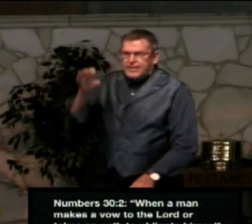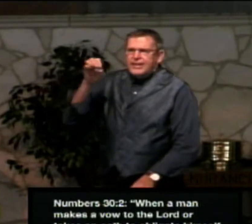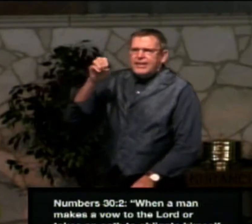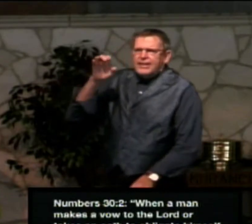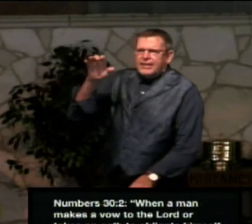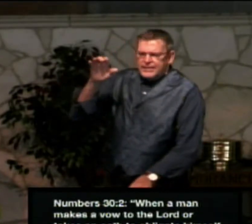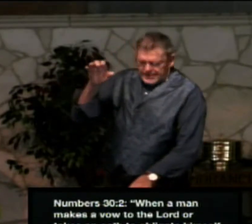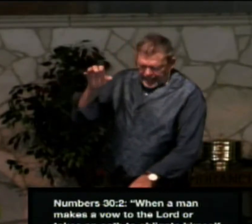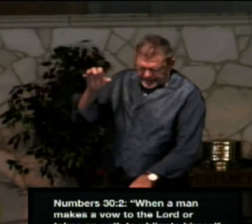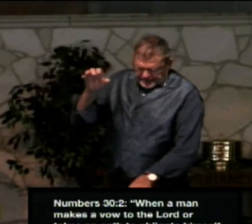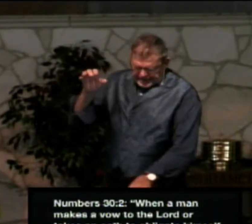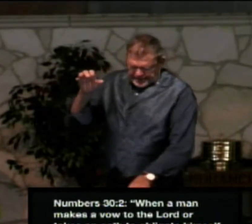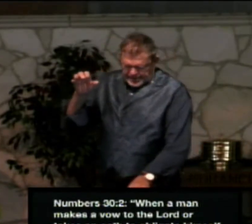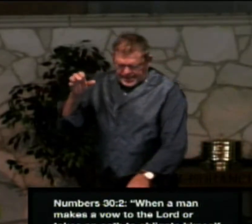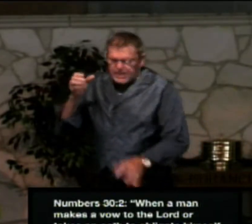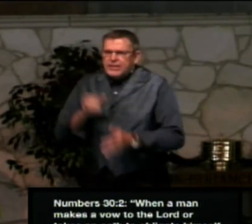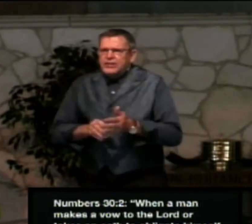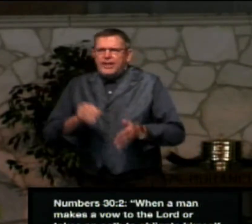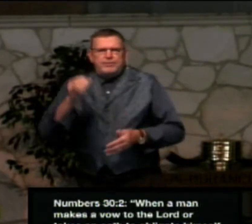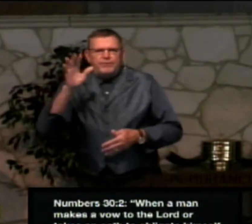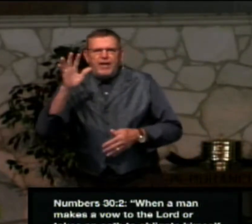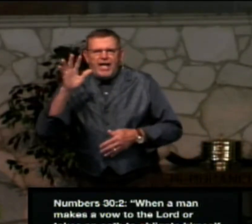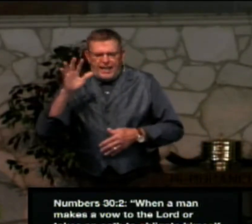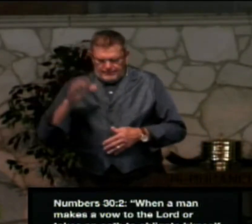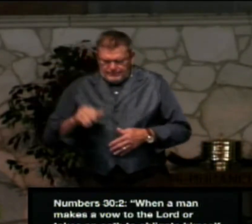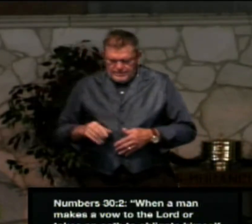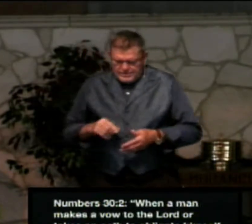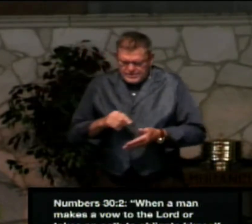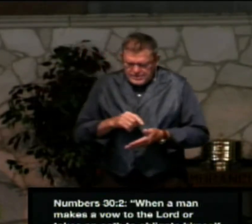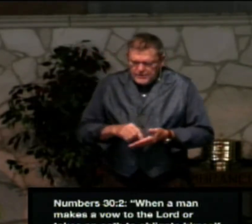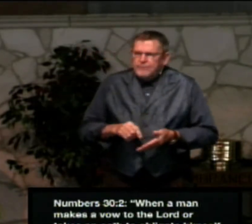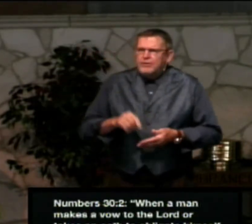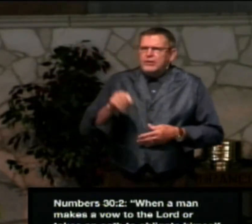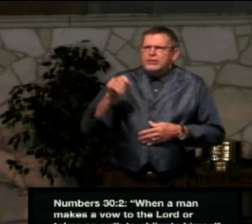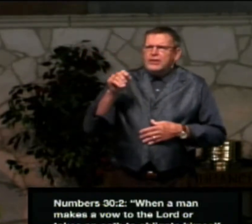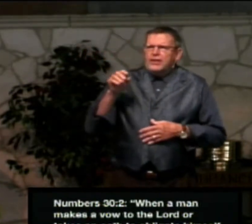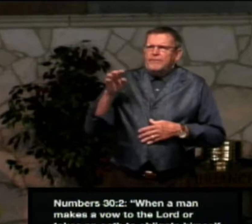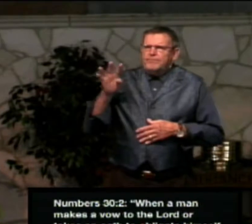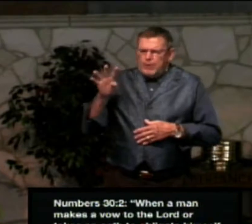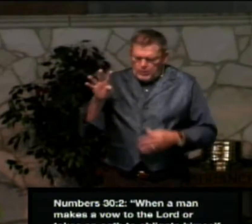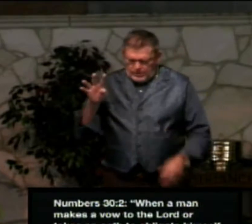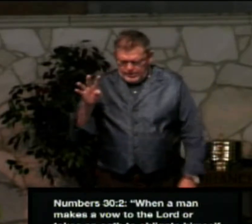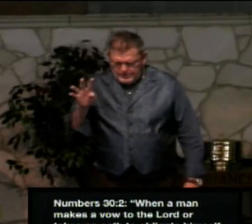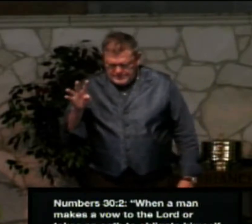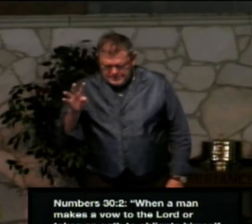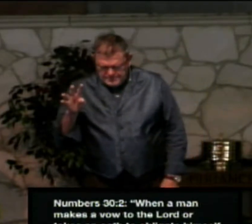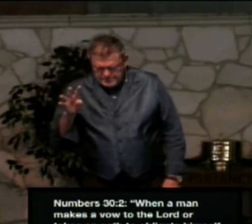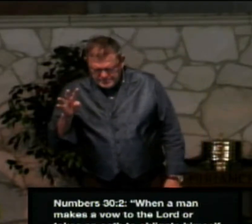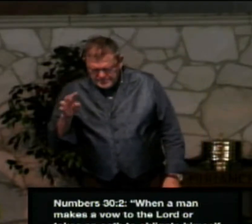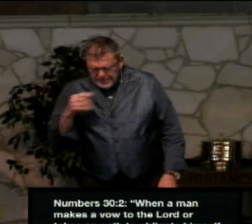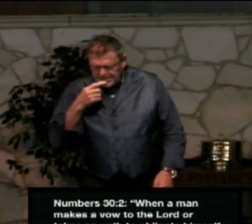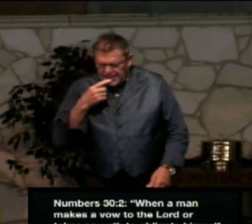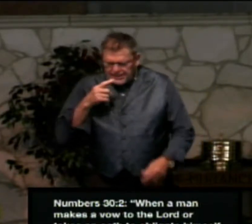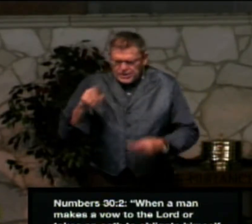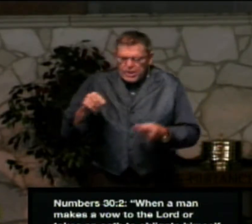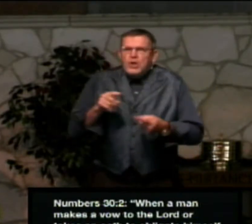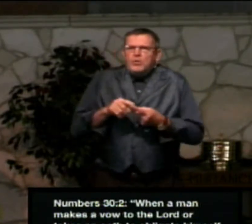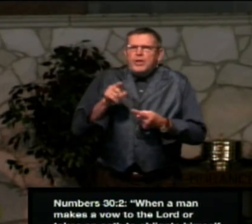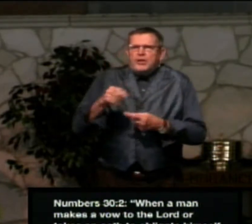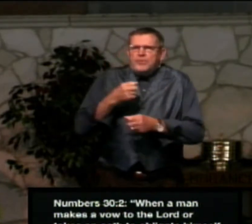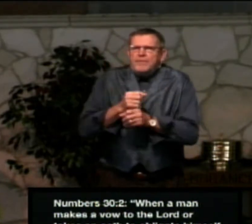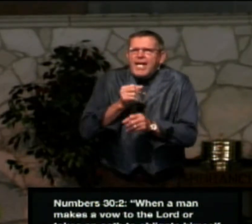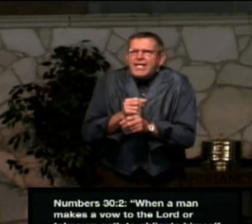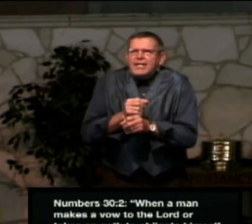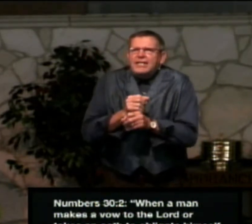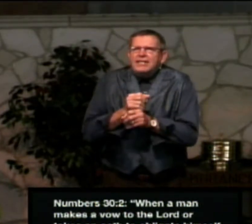said. Ecclesiastes chapter 5, verse 4 says,